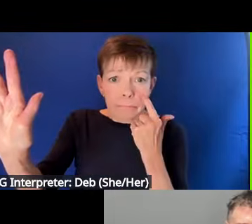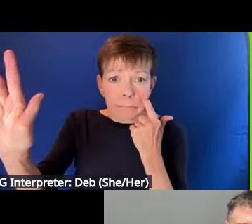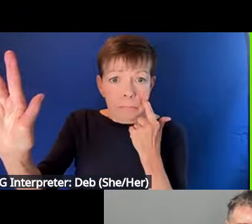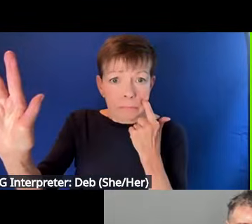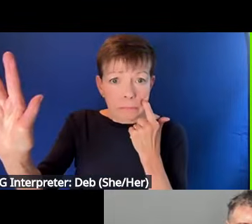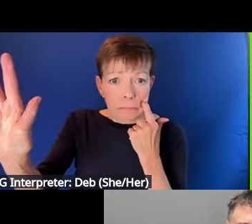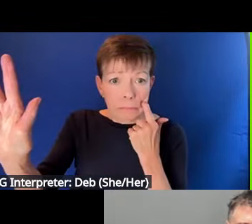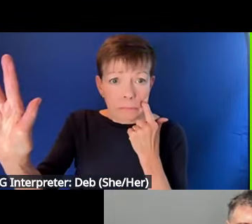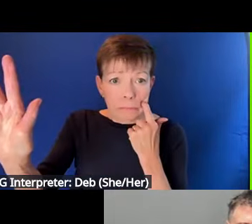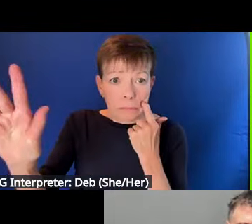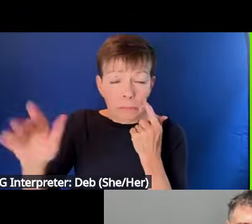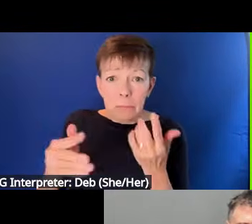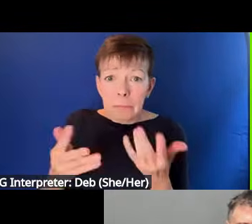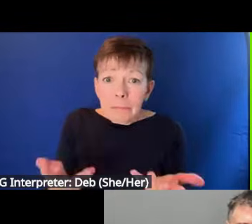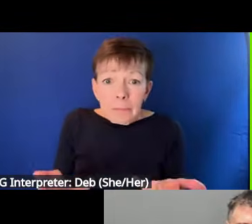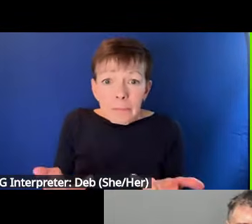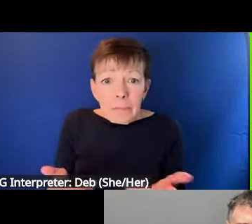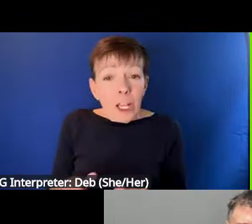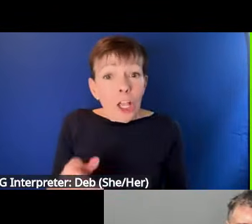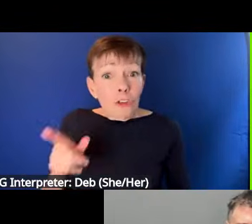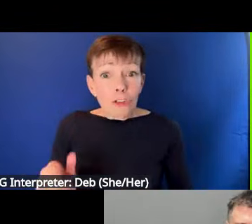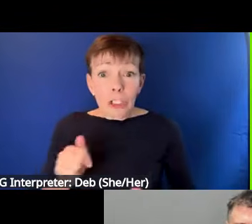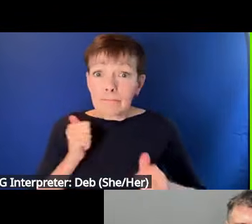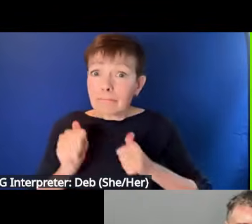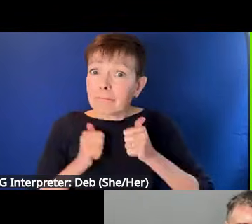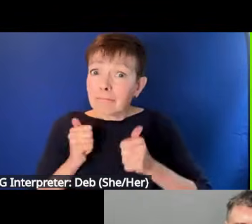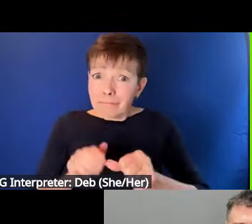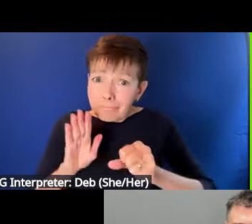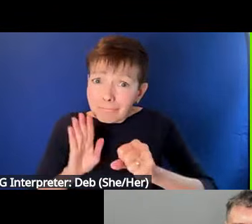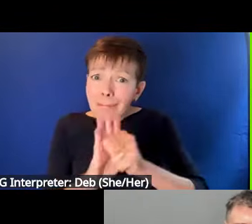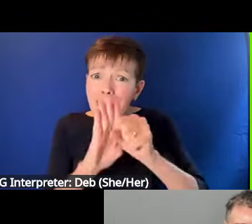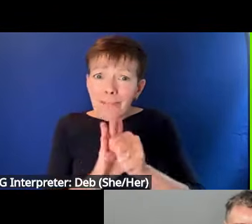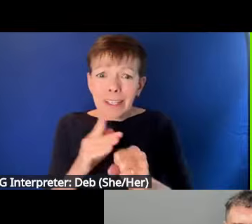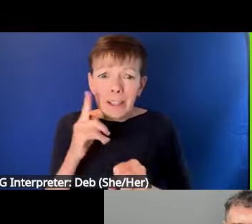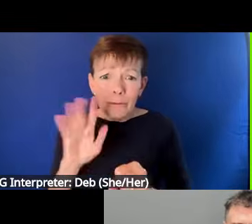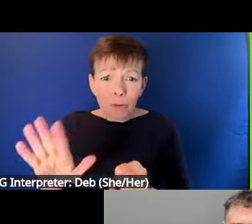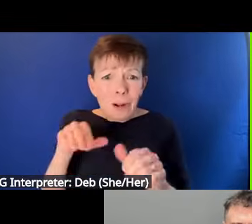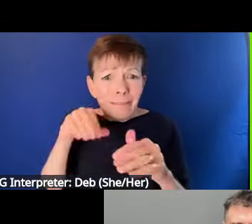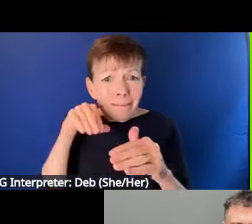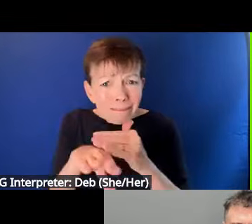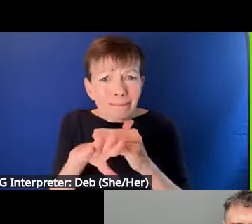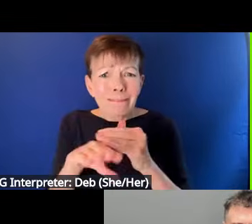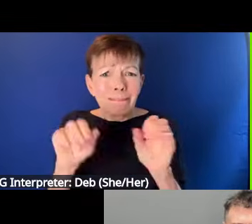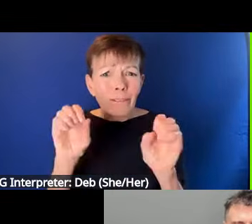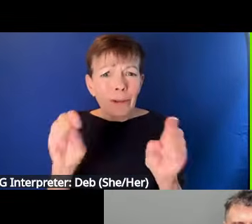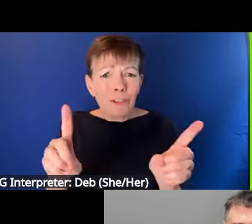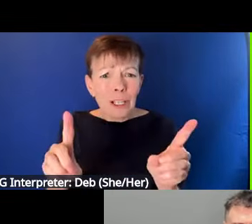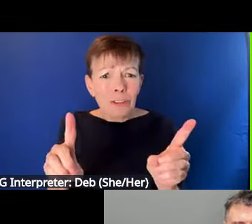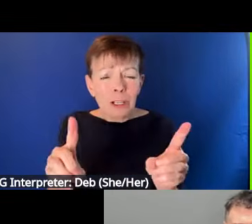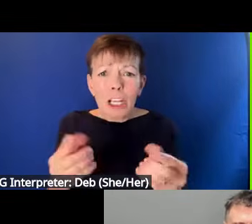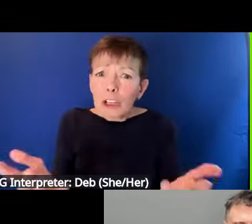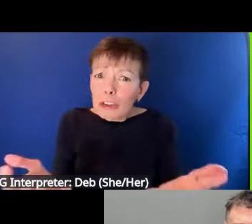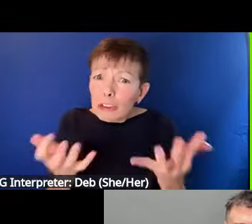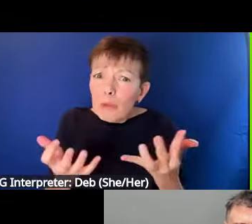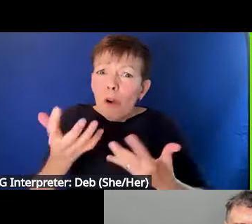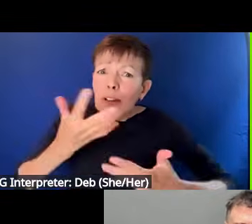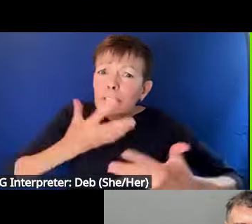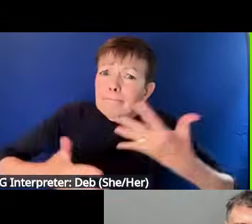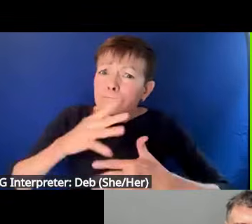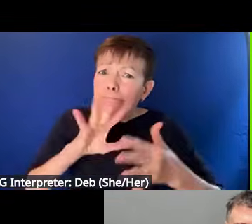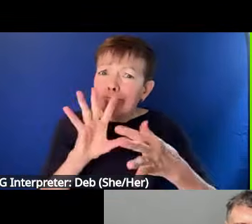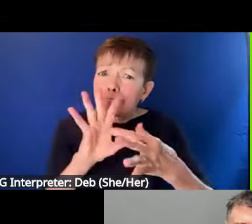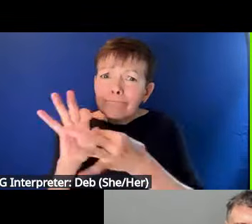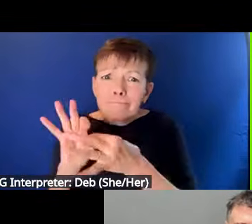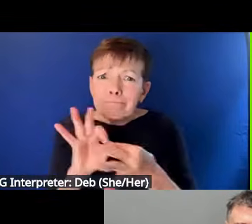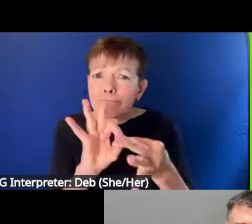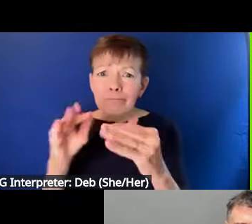It was just her way of advocating for access to her education, for a meaningful interaction with her peers,